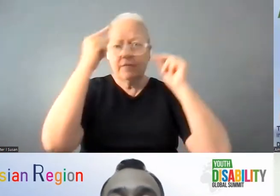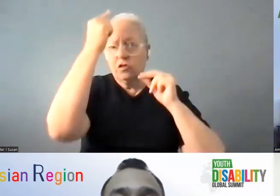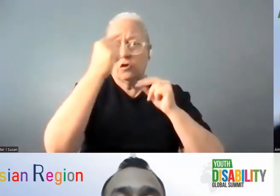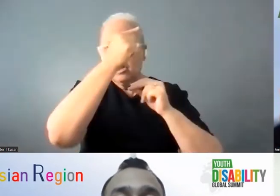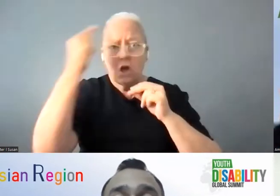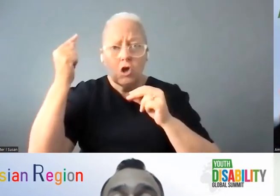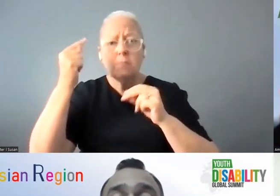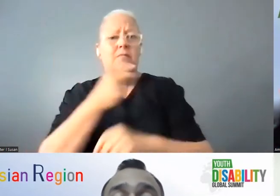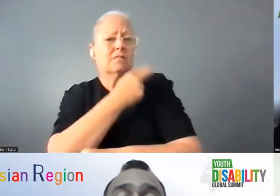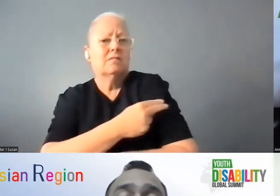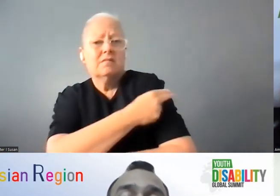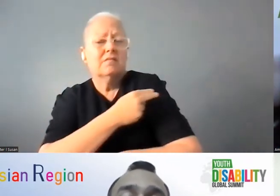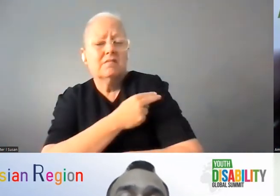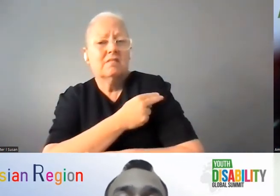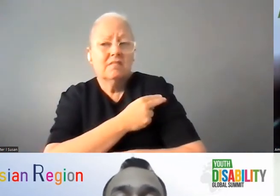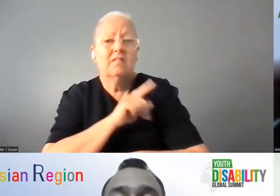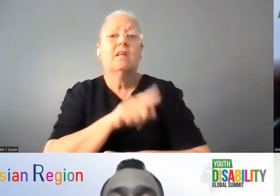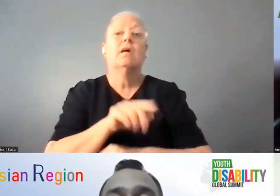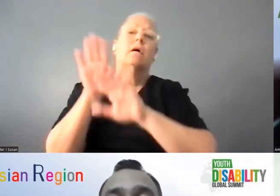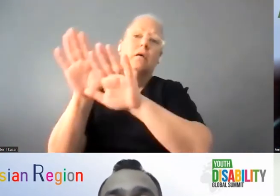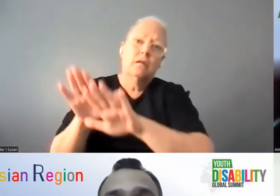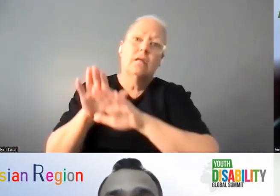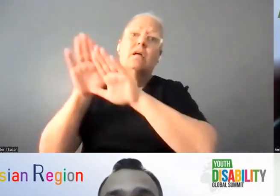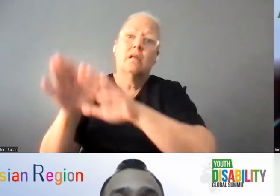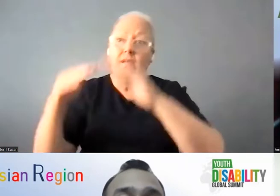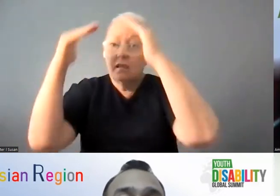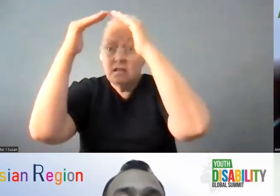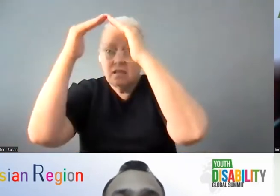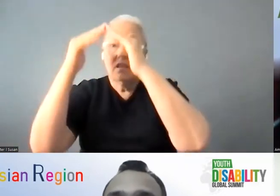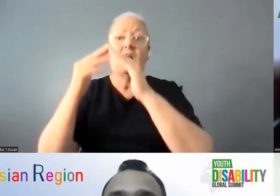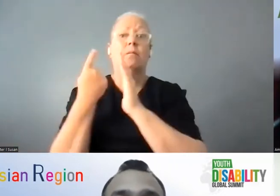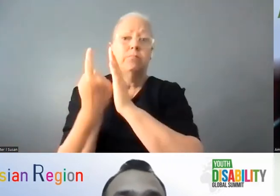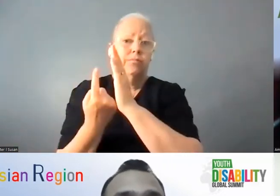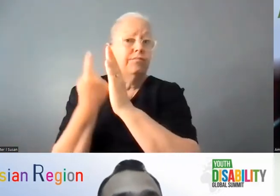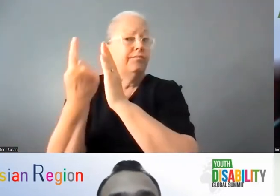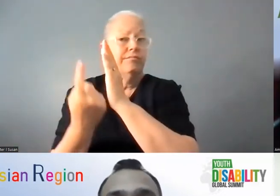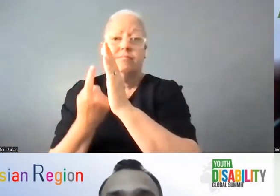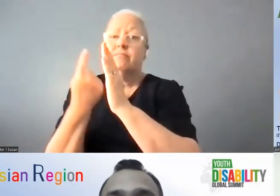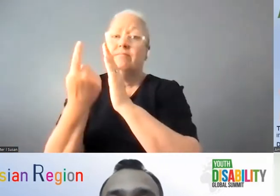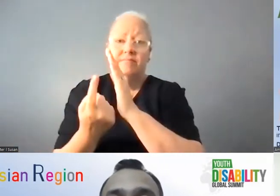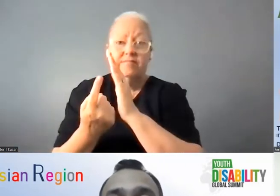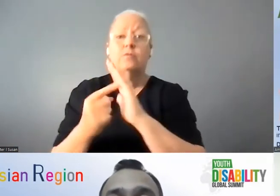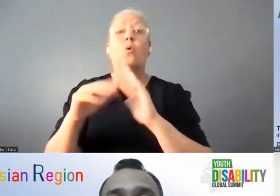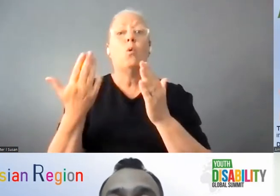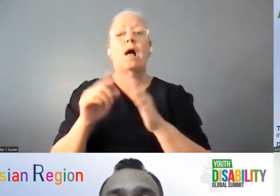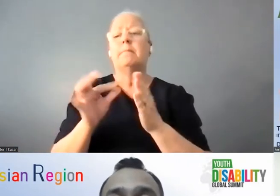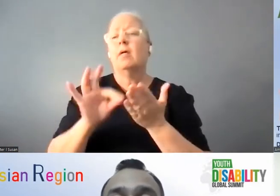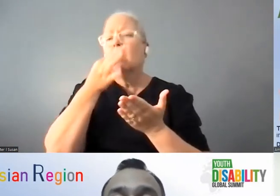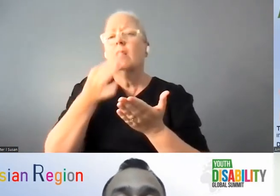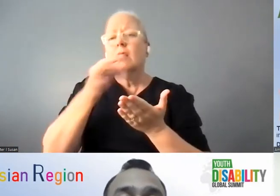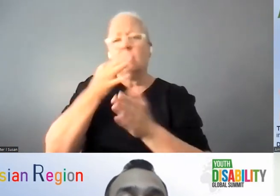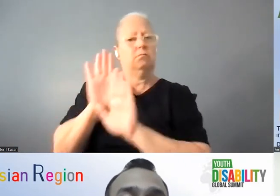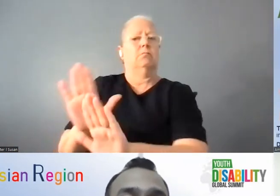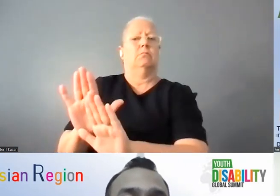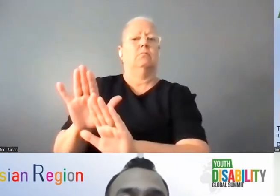institutions facing a long-term confinement and isolation, physical and chemical restraint. In developing